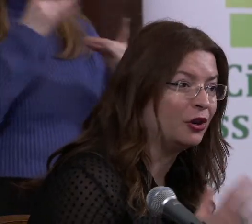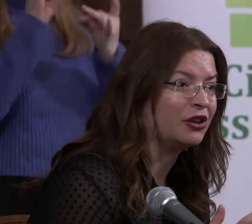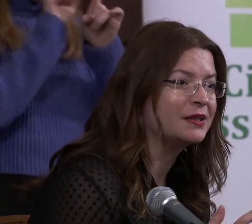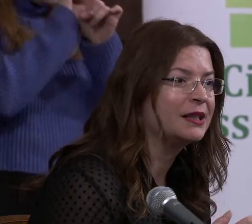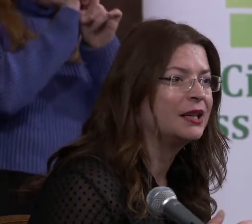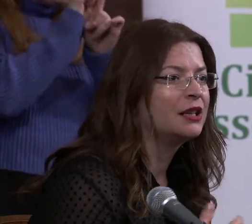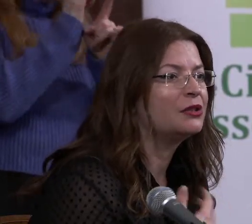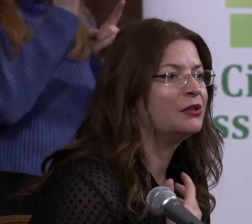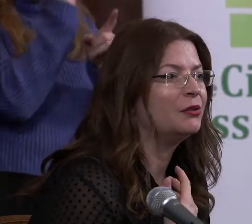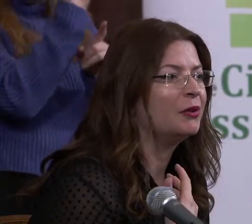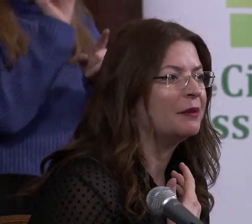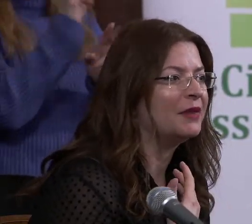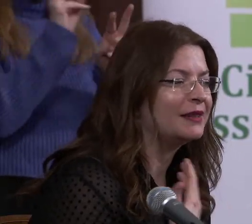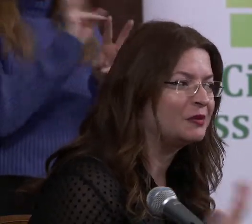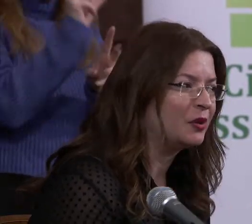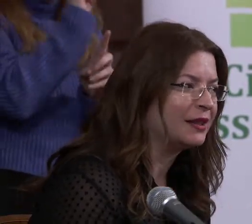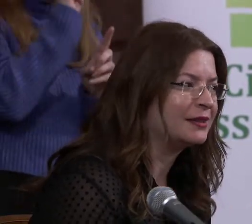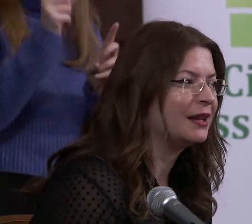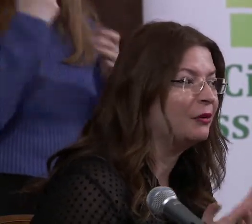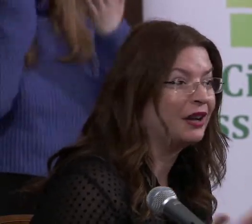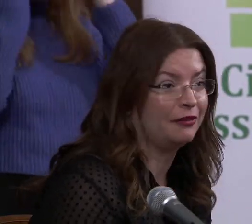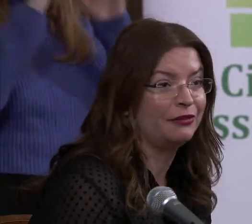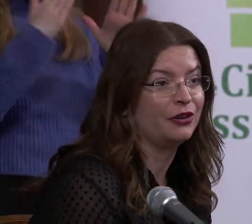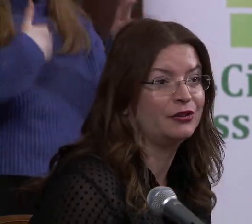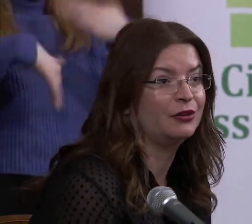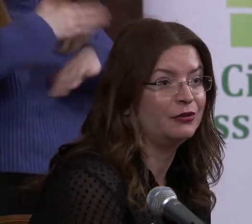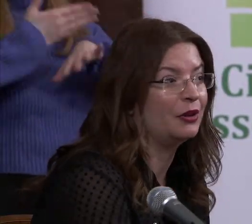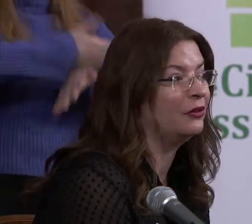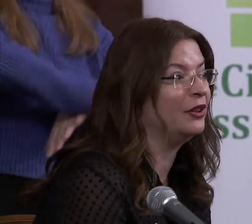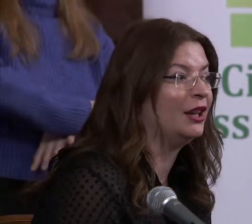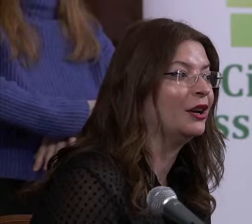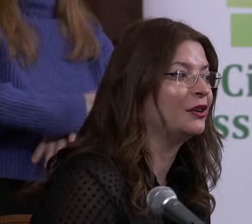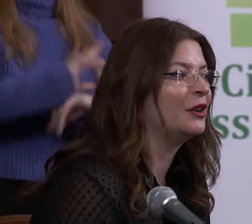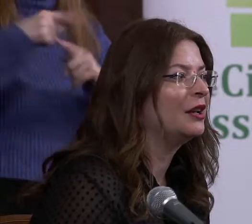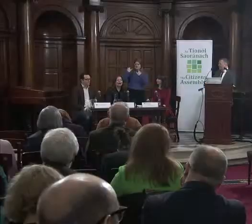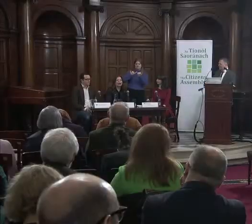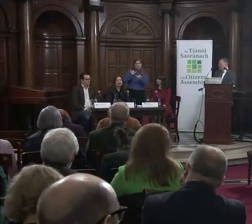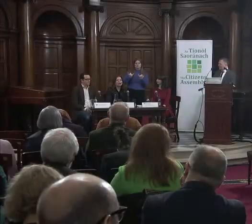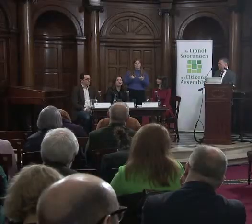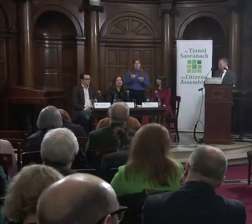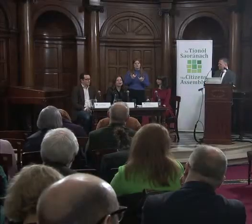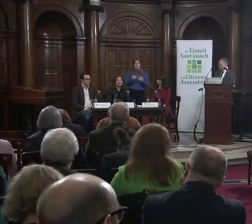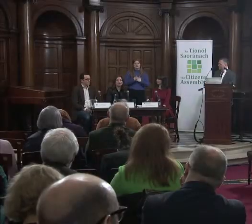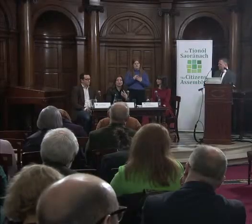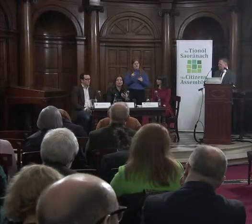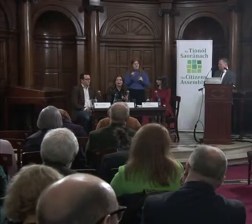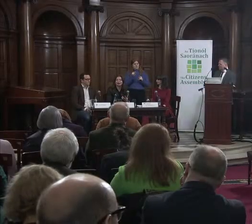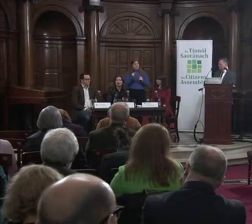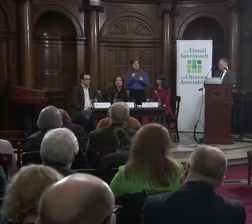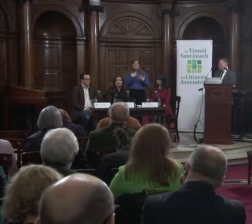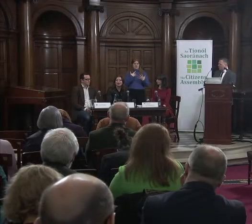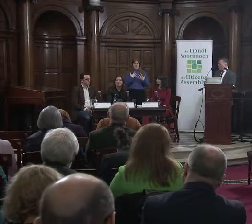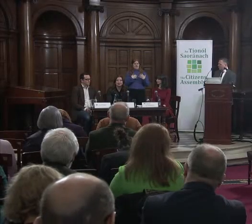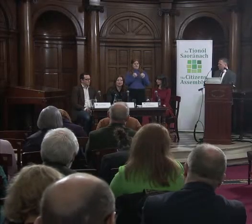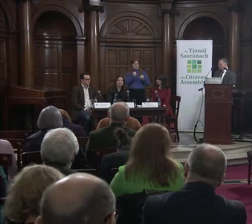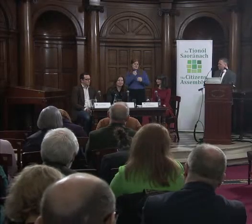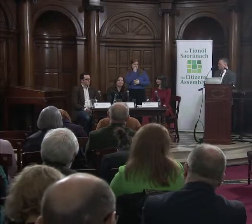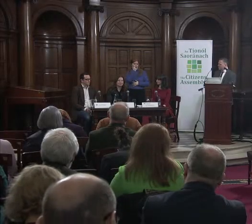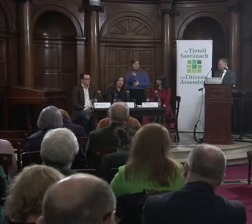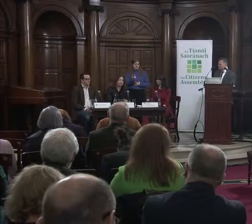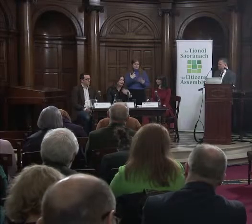refine the words, to express our effort throughout the year. And it was gripping and